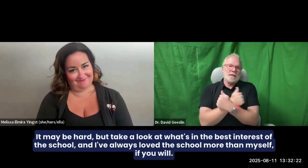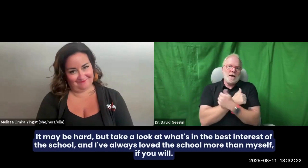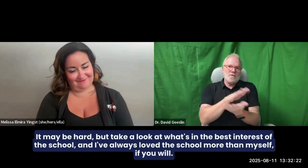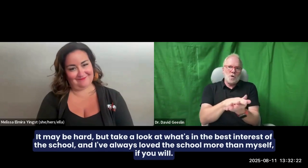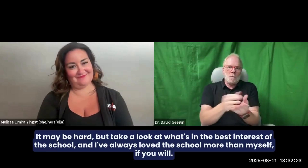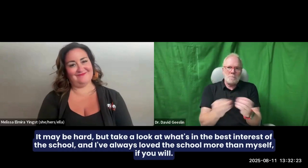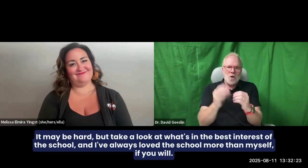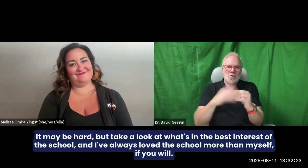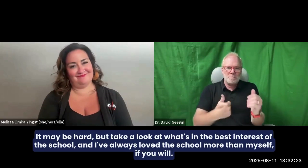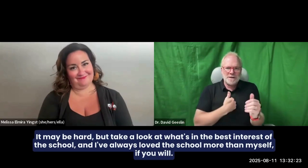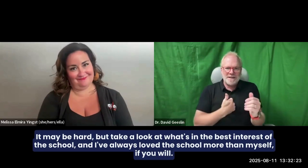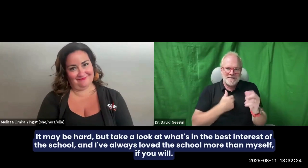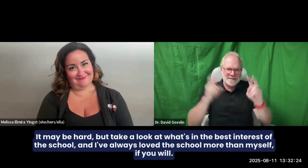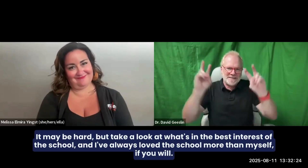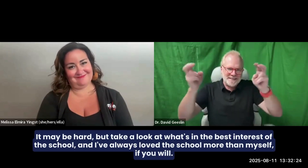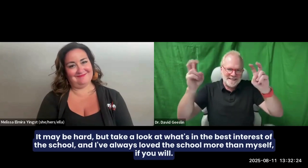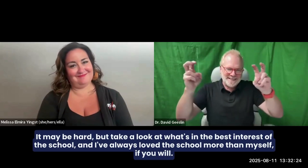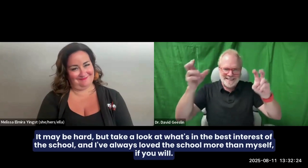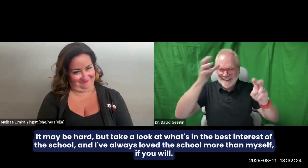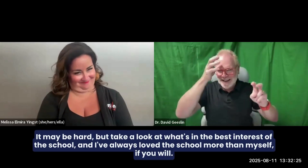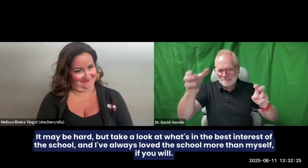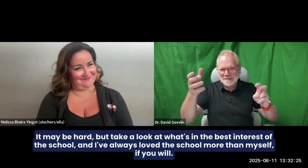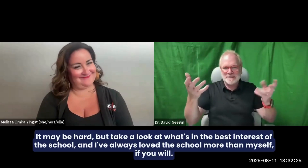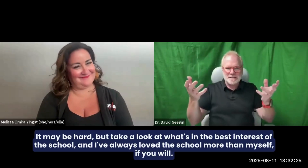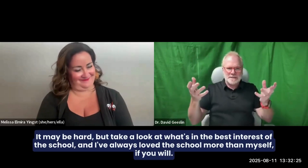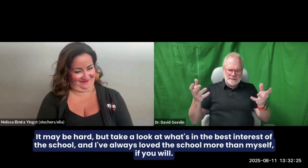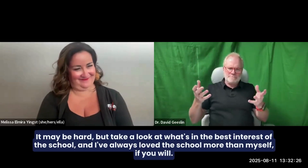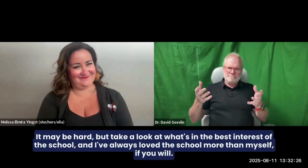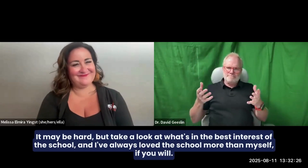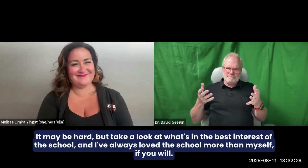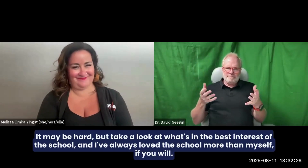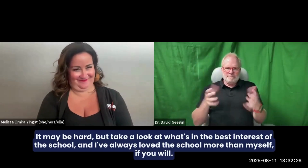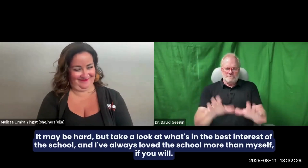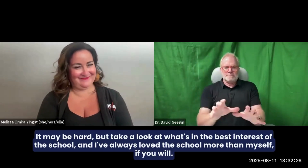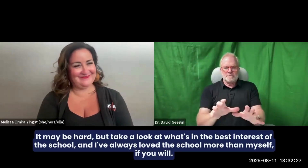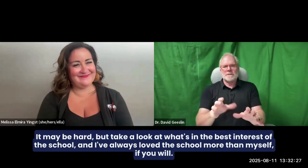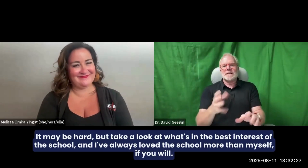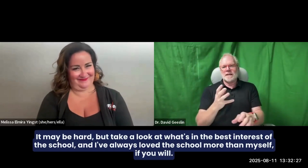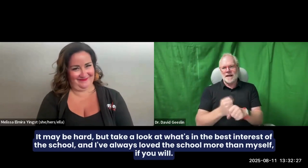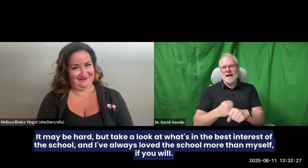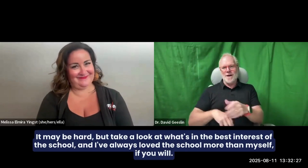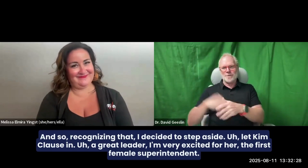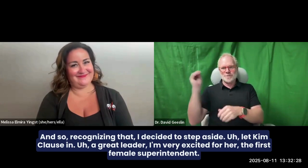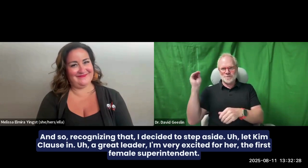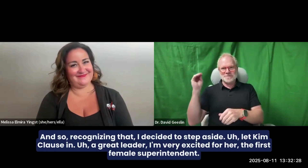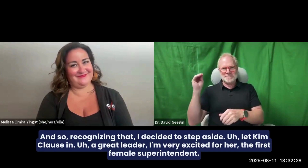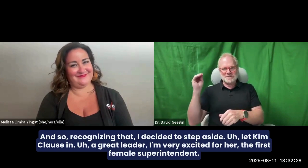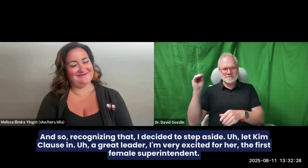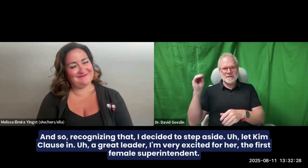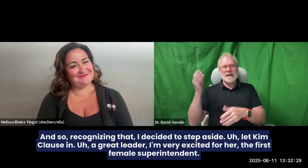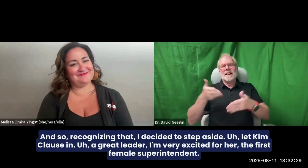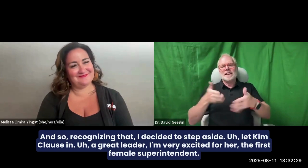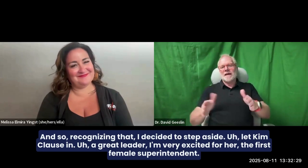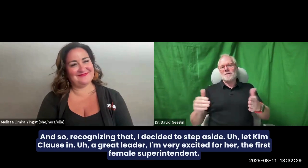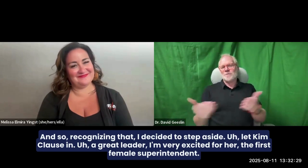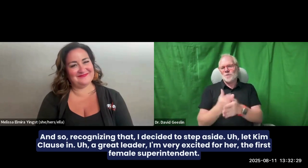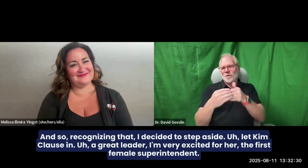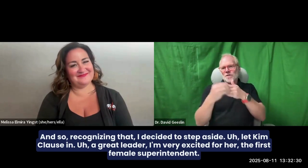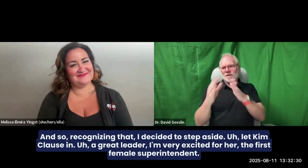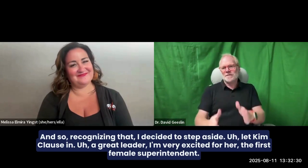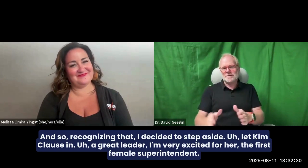be hard, but take a look at what's in the best interest of the school. And I've always loved the school more than myself, if you will. And